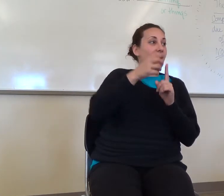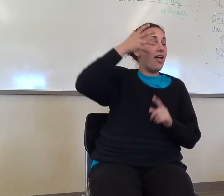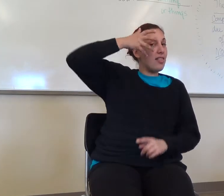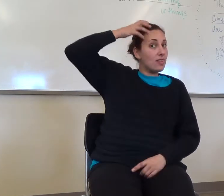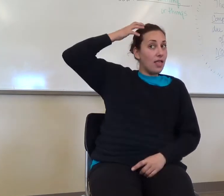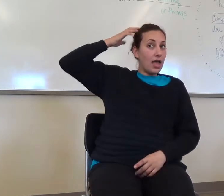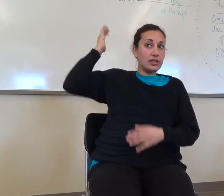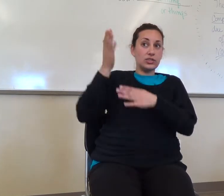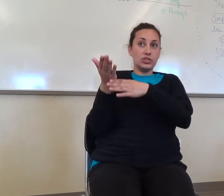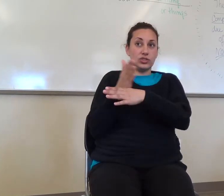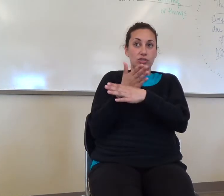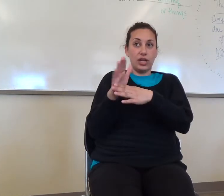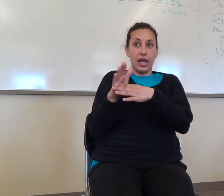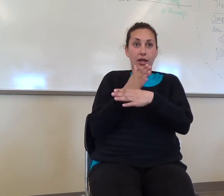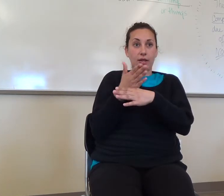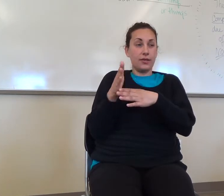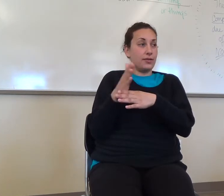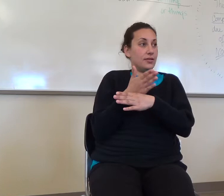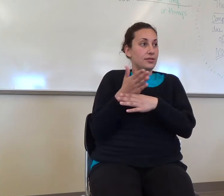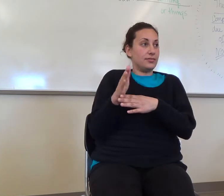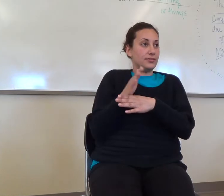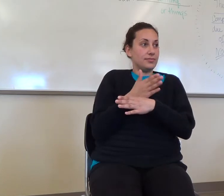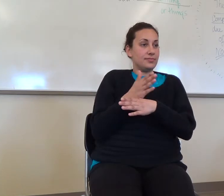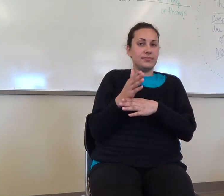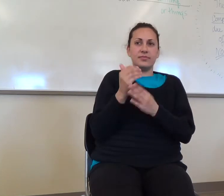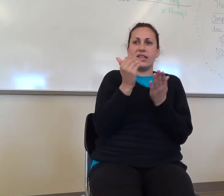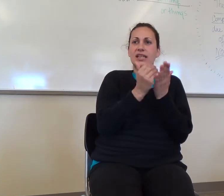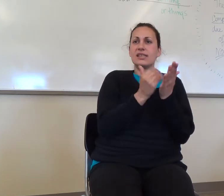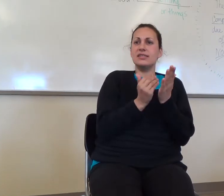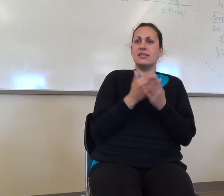Okay, so think in terms, what am I listing here?